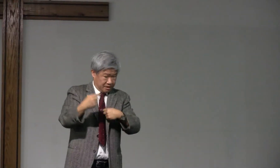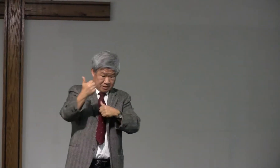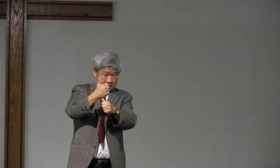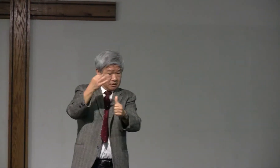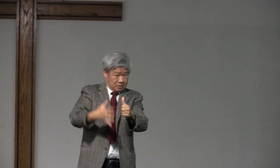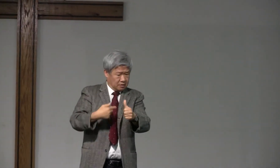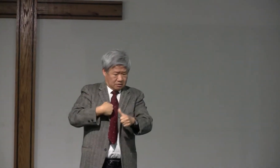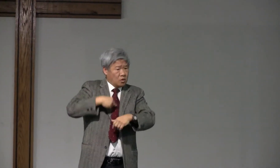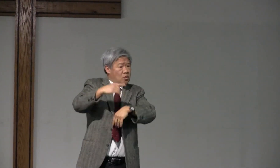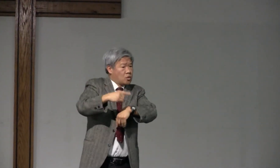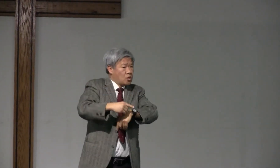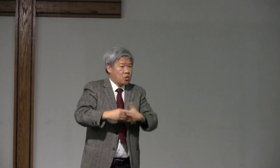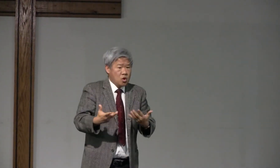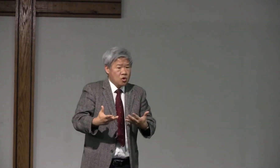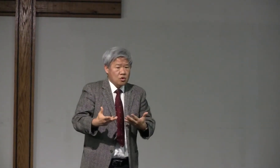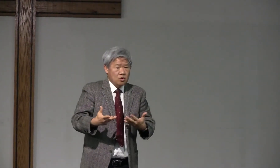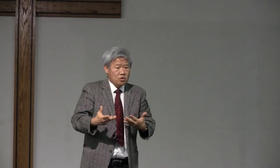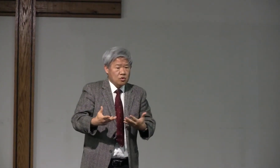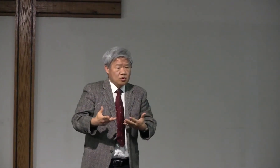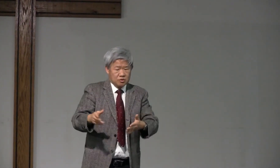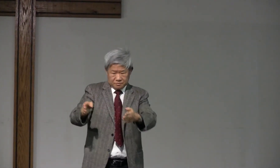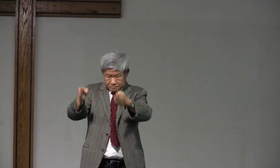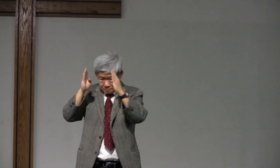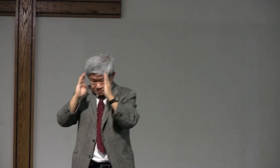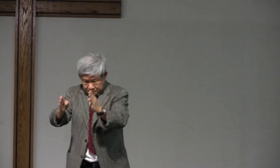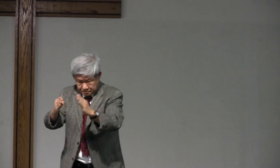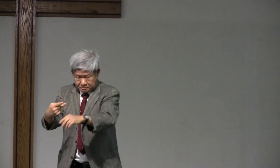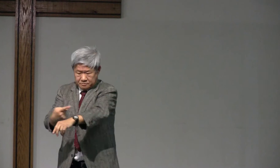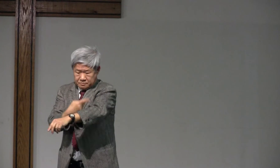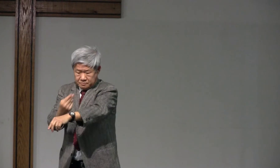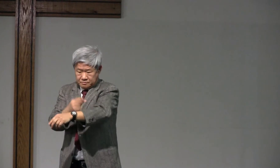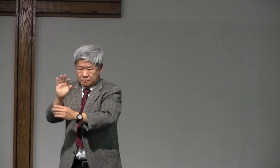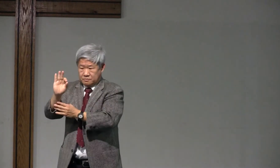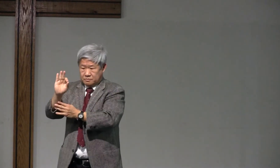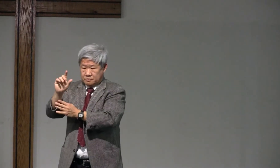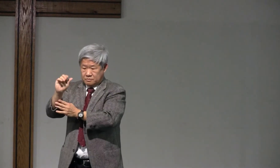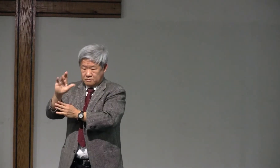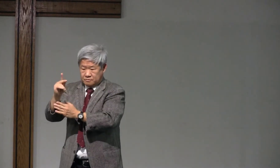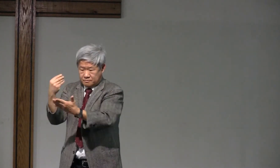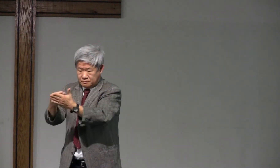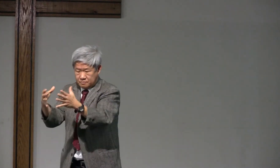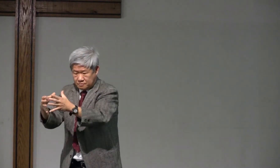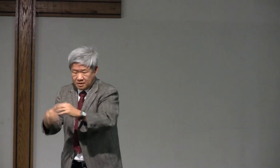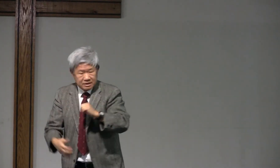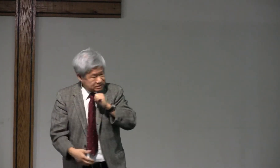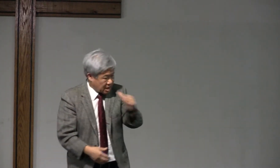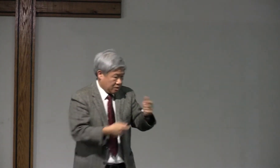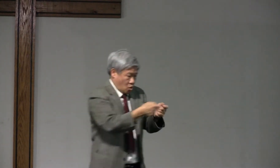I am the pastor, assistant pastor here, and what is my duty? I focus on the